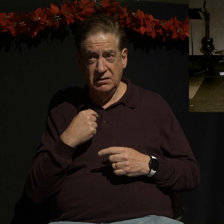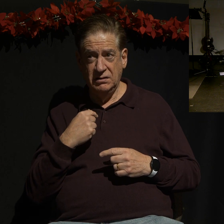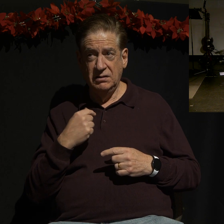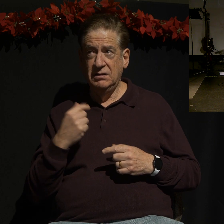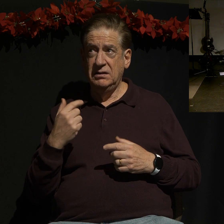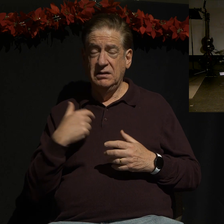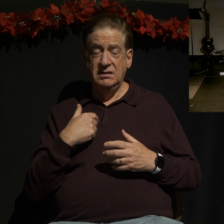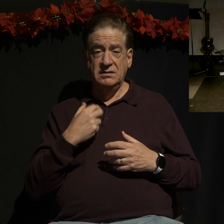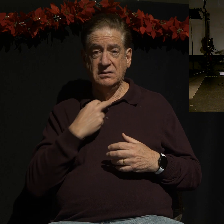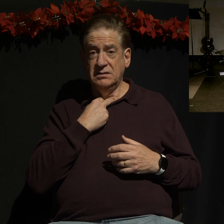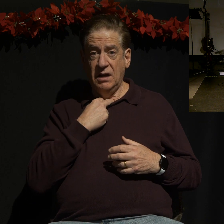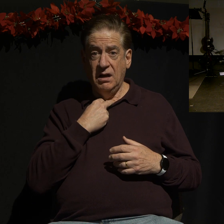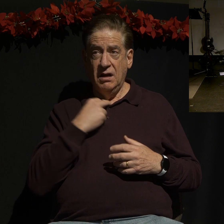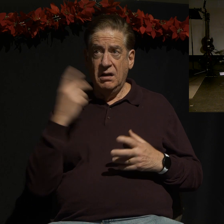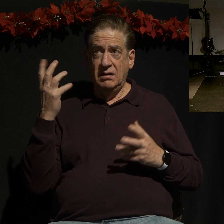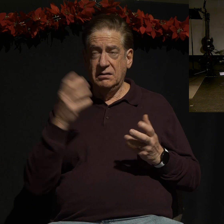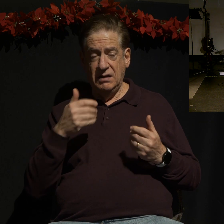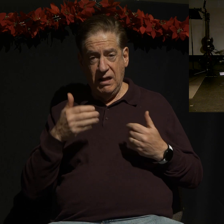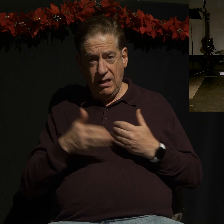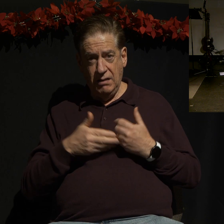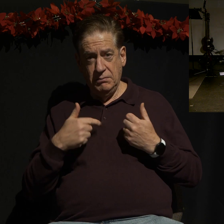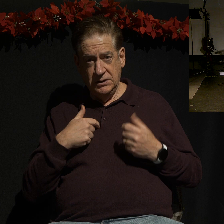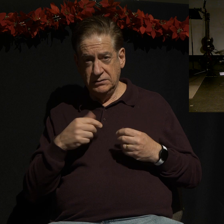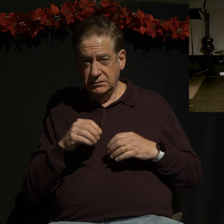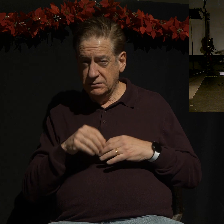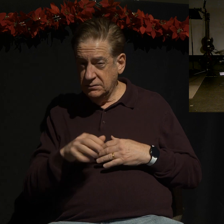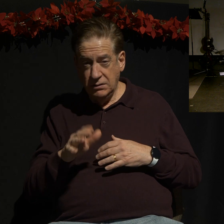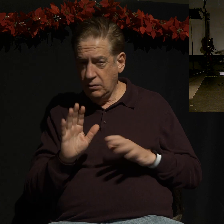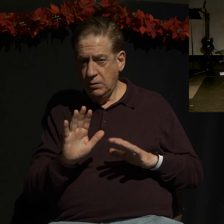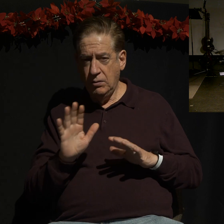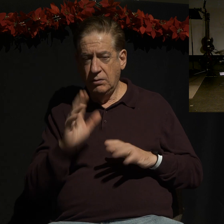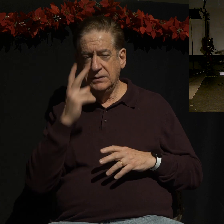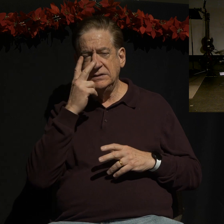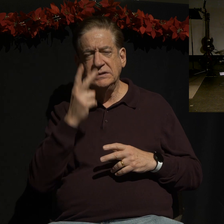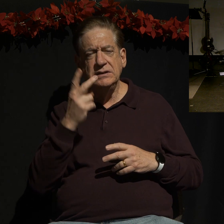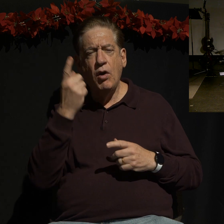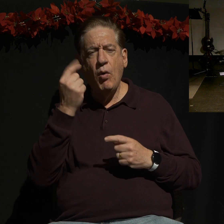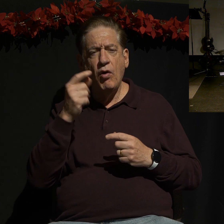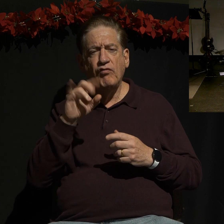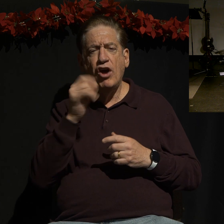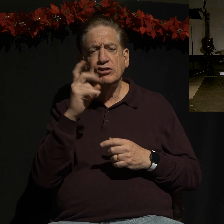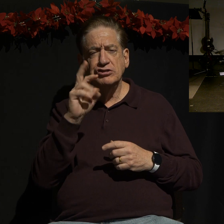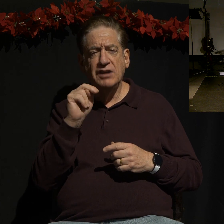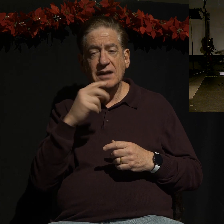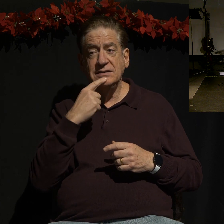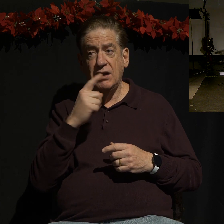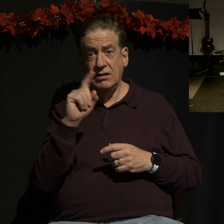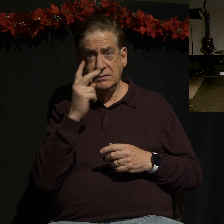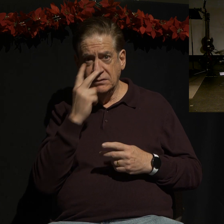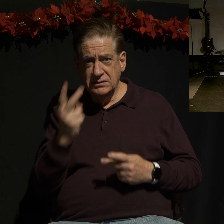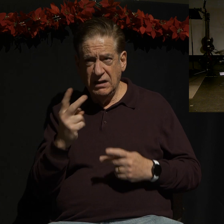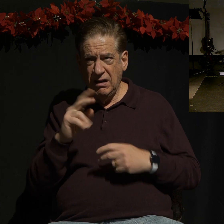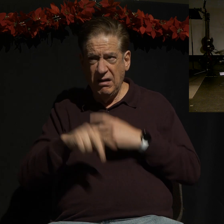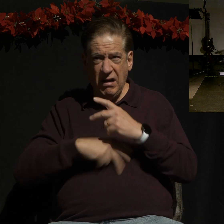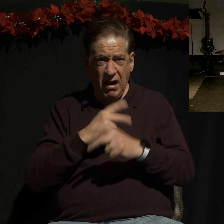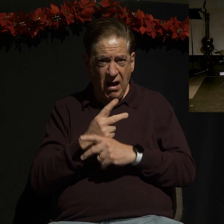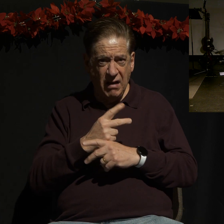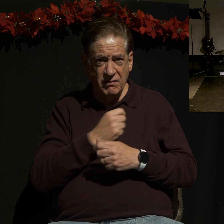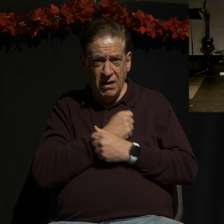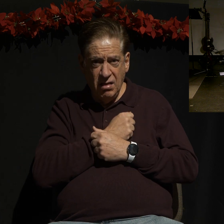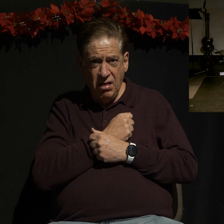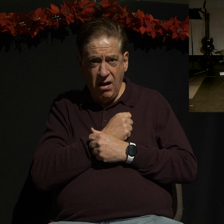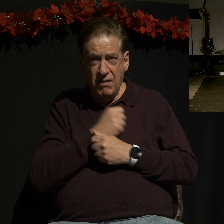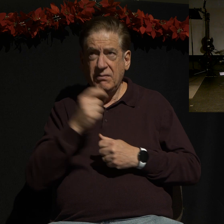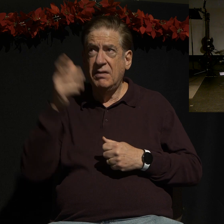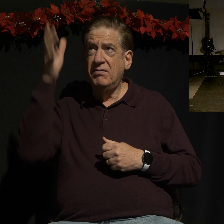on our way. 1 John 3:1 says, see what kind of love the Father has given us, that we should be called children